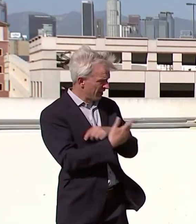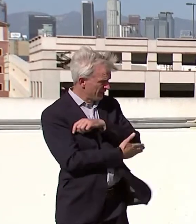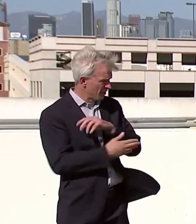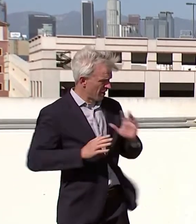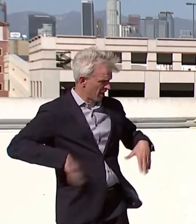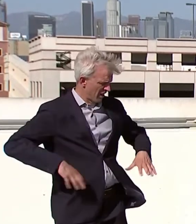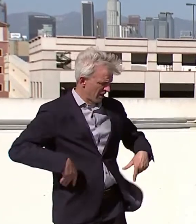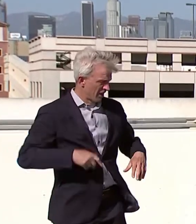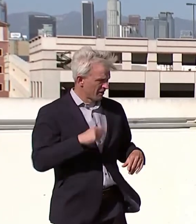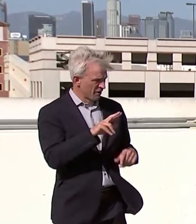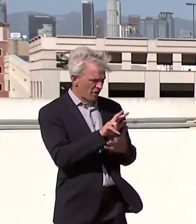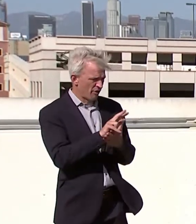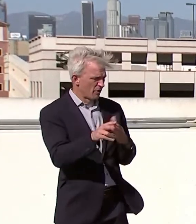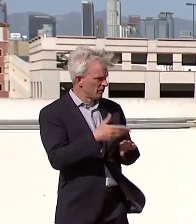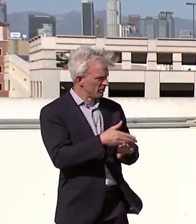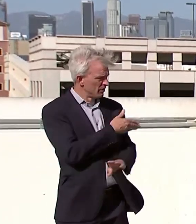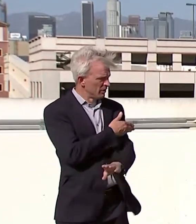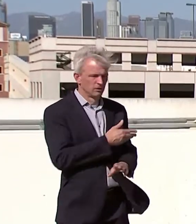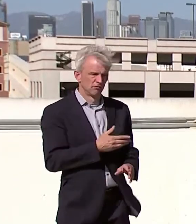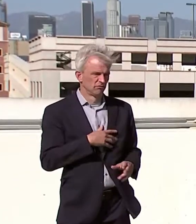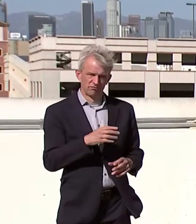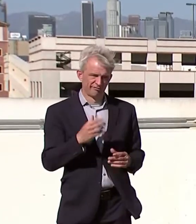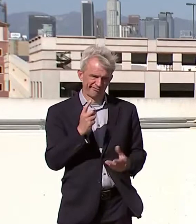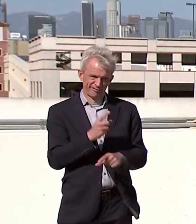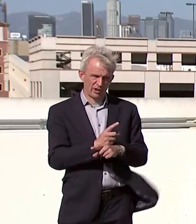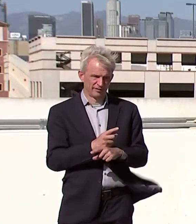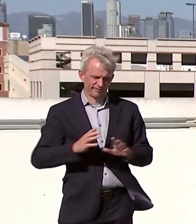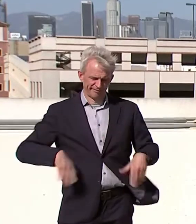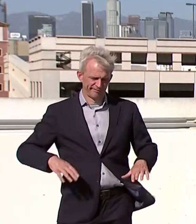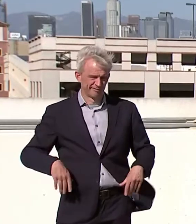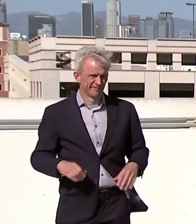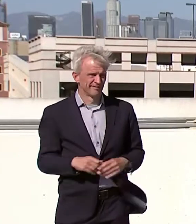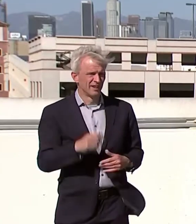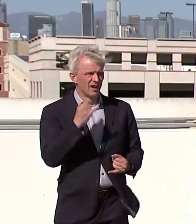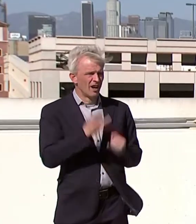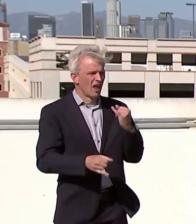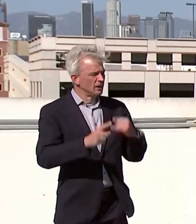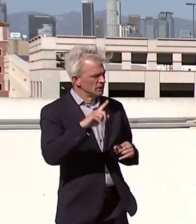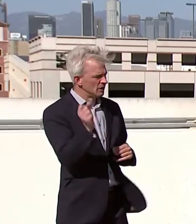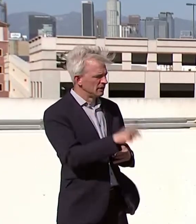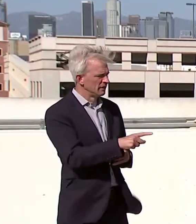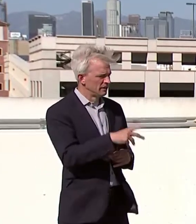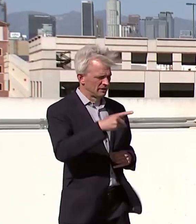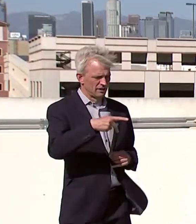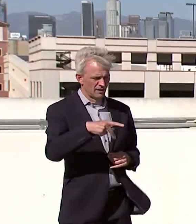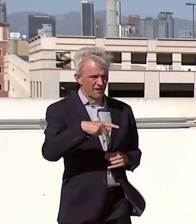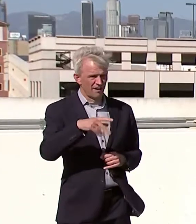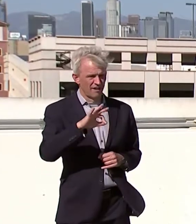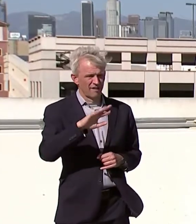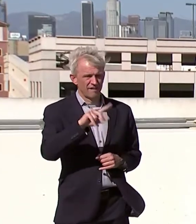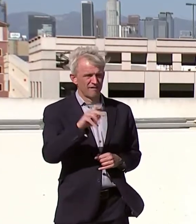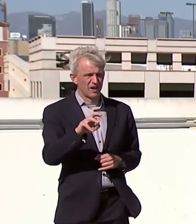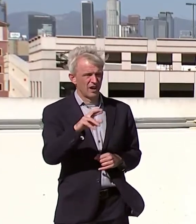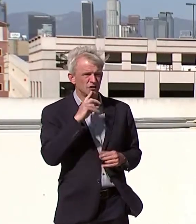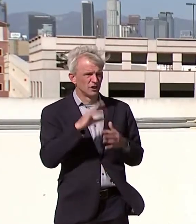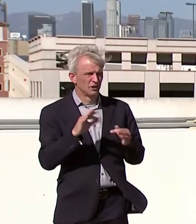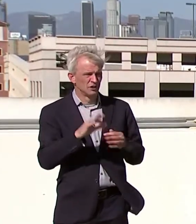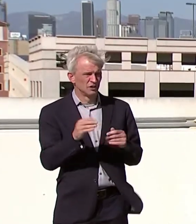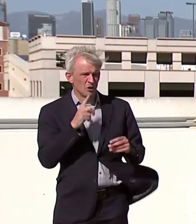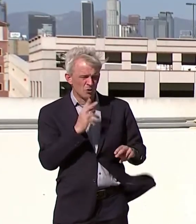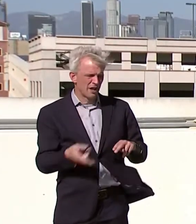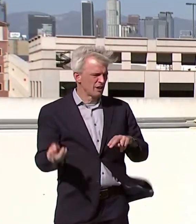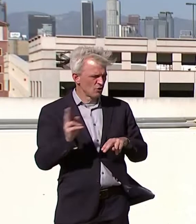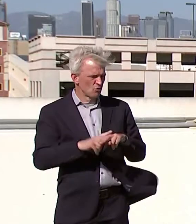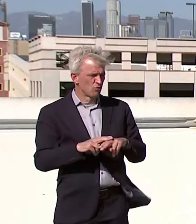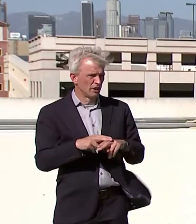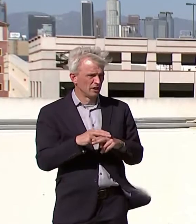look ahead from the state? No, we don't have a 3-week look ahead yet. Last question for you. Pfizer said that it would dramatically increase its shipments by